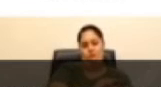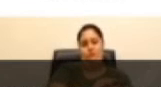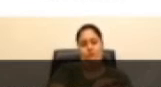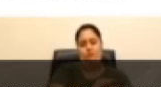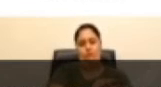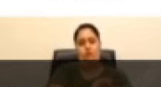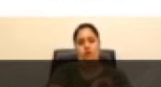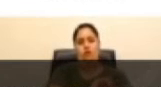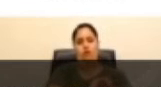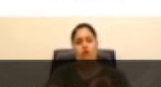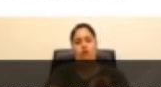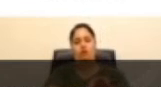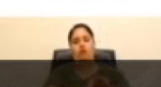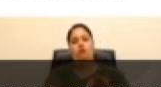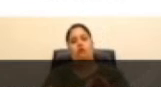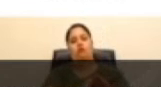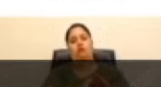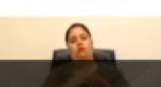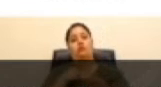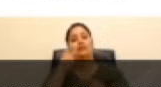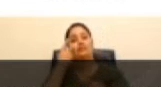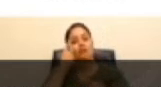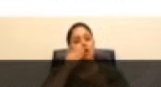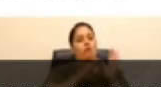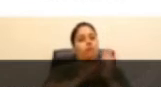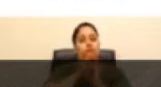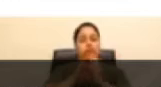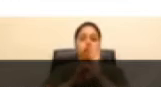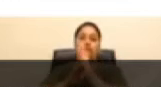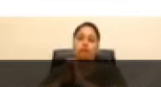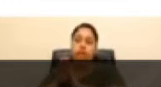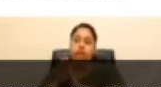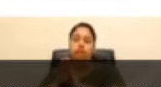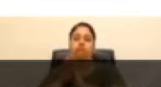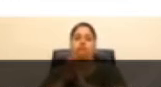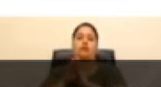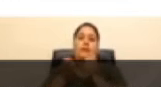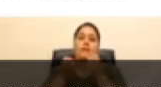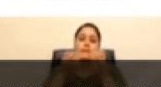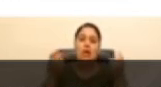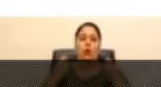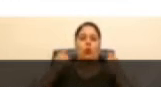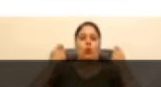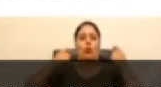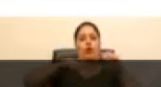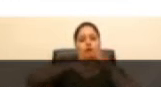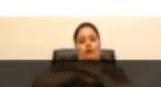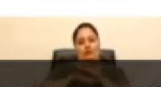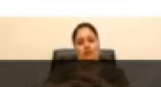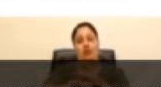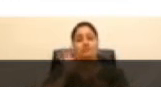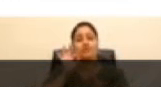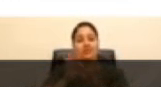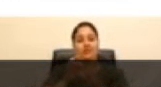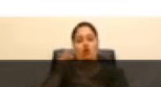seeing really increases across several of the rural districts, particularly Garden